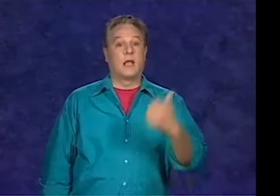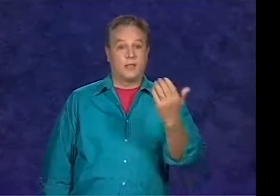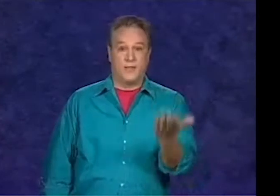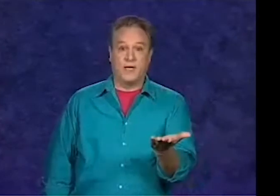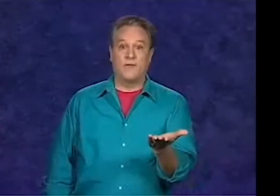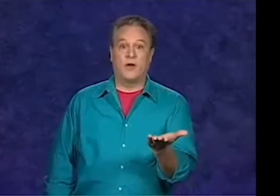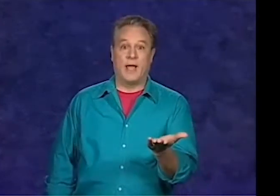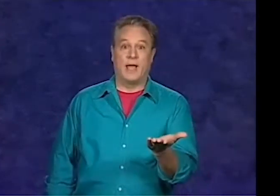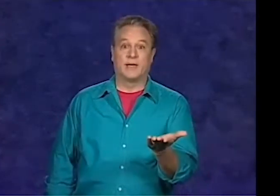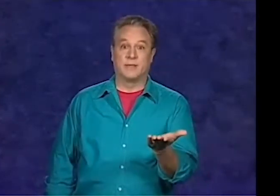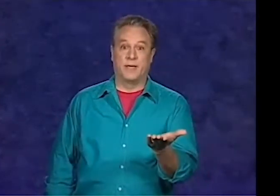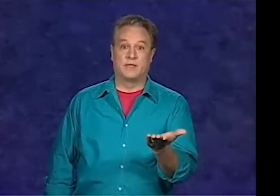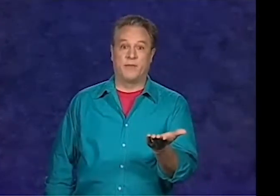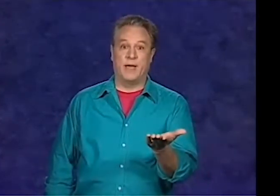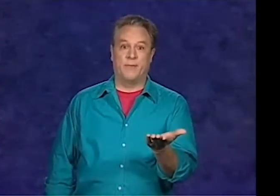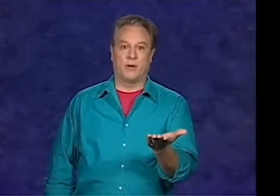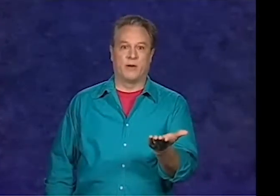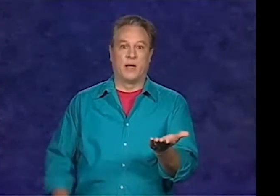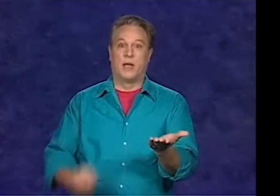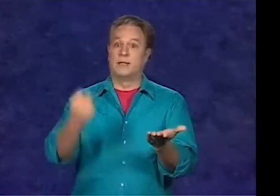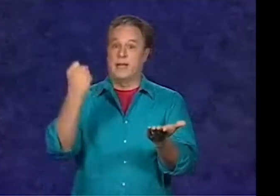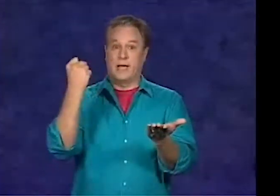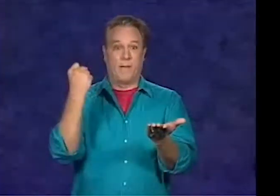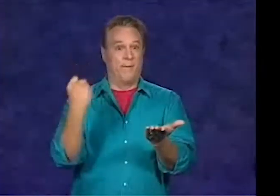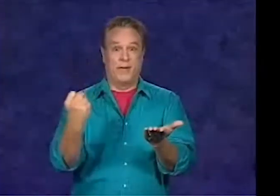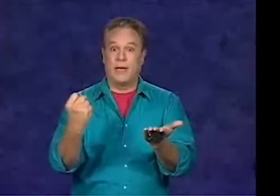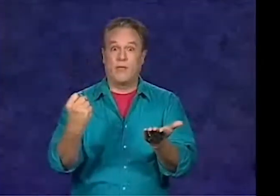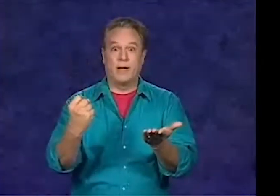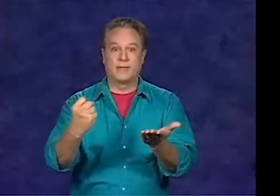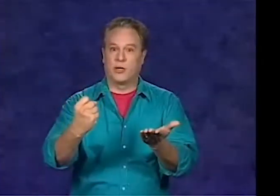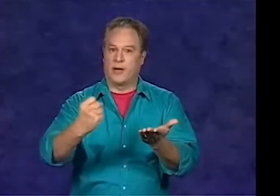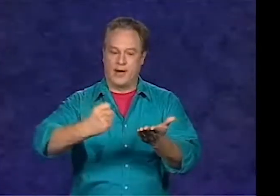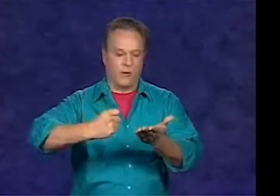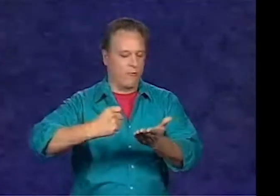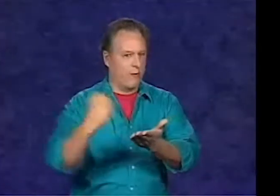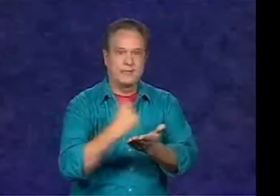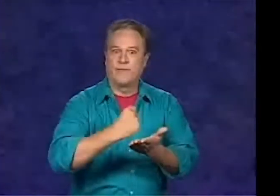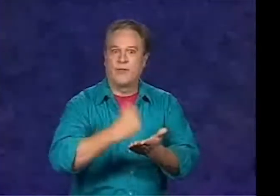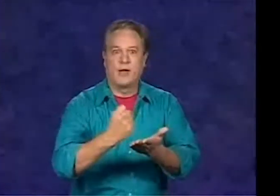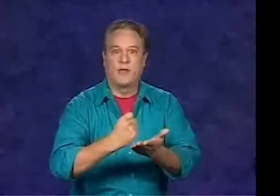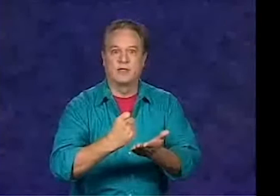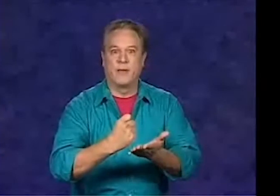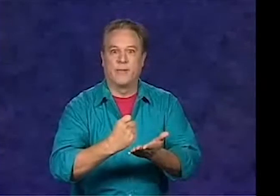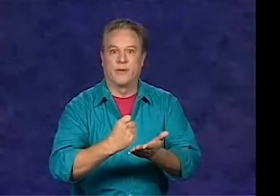Think of your hand as a piece of paper. Take a big eraser and erase everything on this paper.